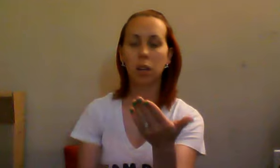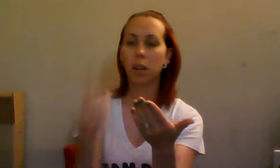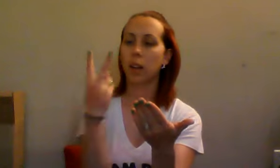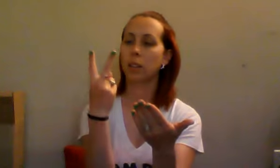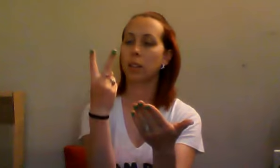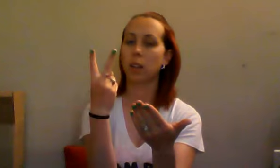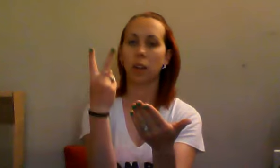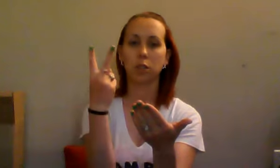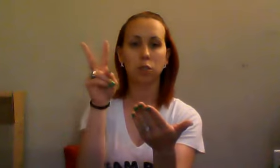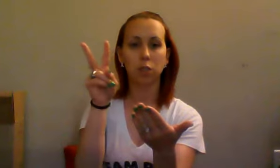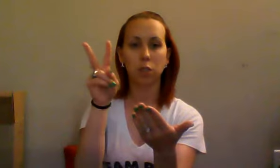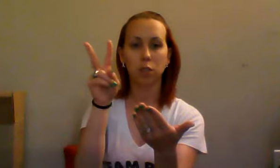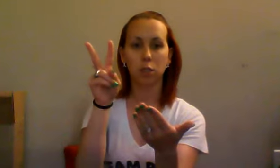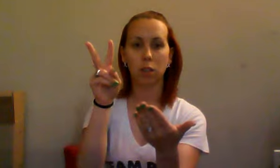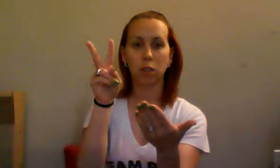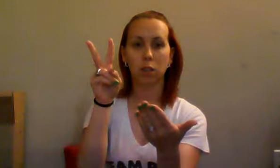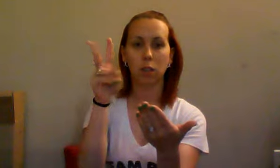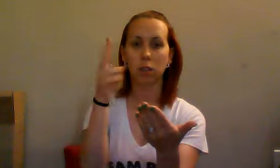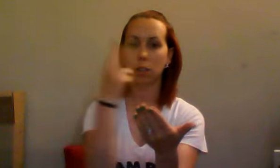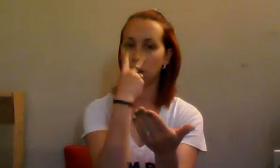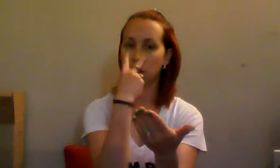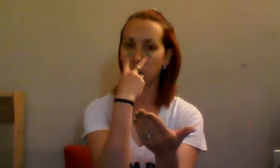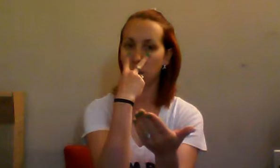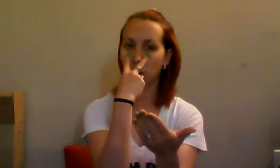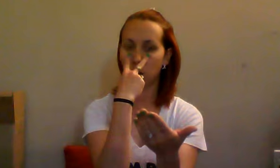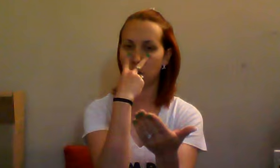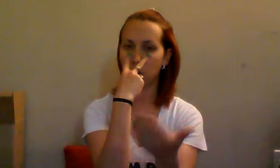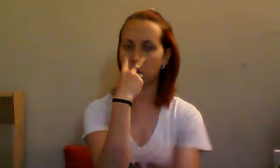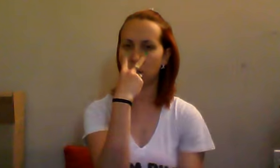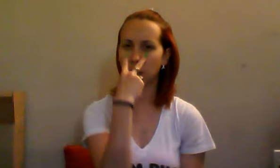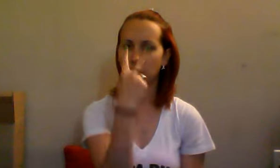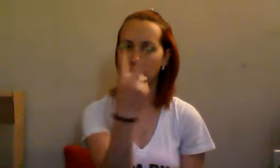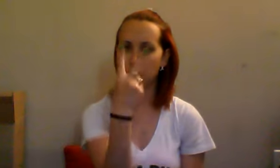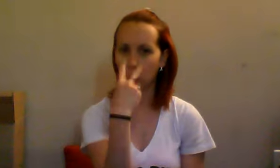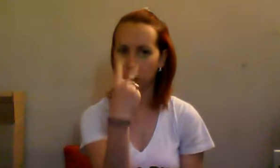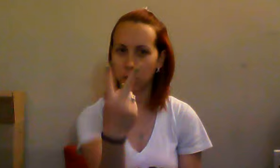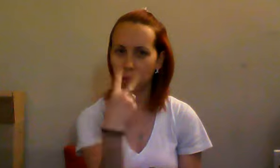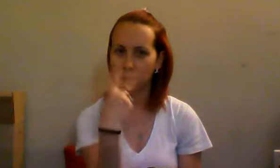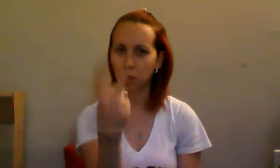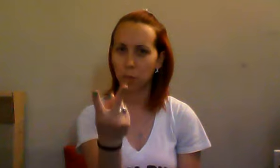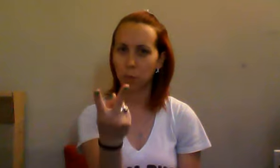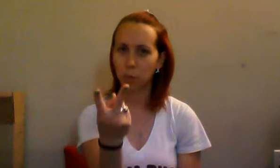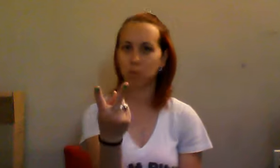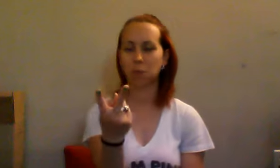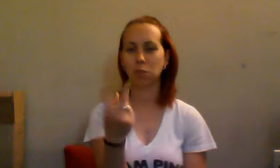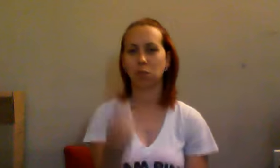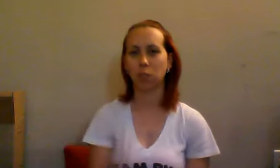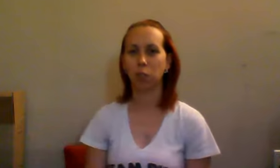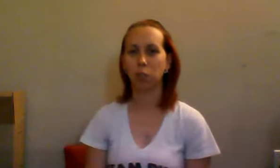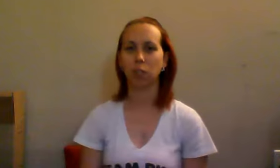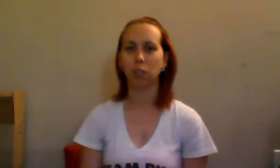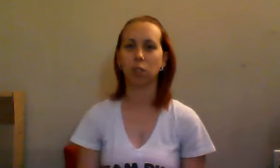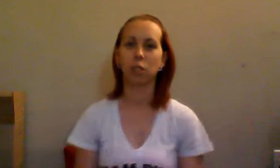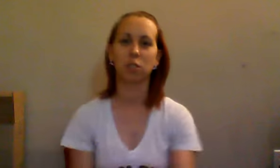And then the other two fingers on your other hand, just like the I'm watching you that you do to people sometimes that you did when you were little because it was